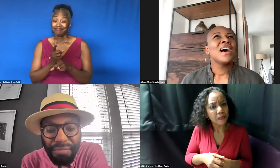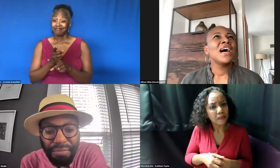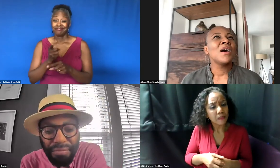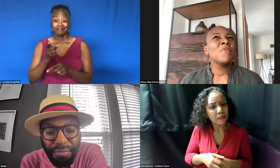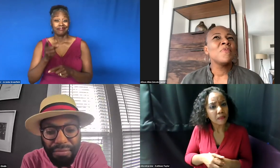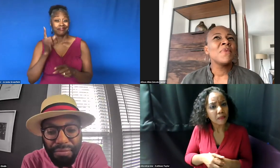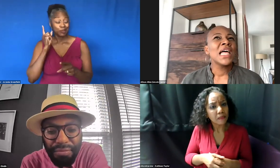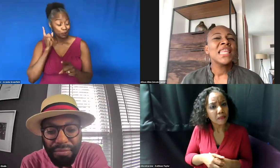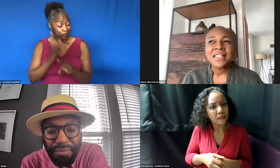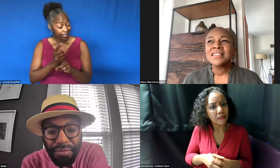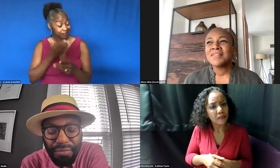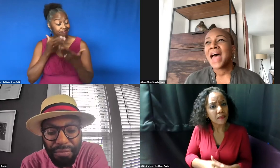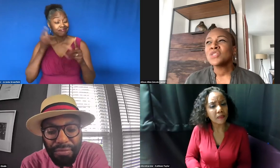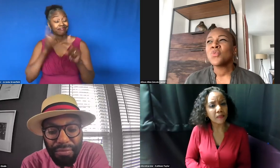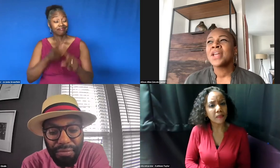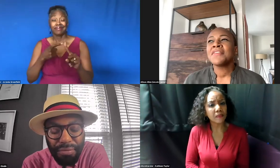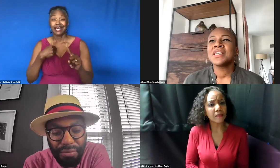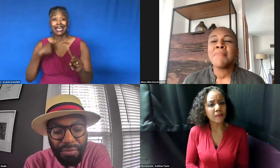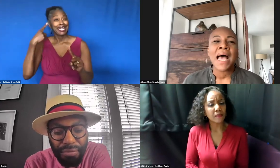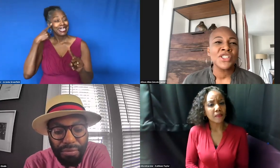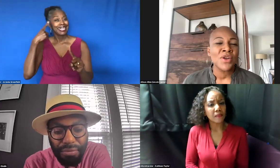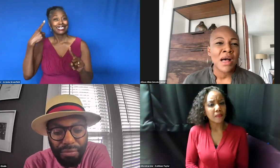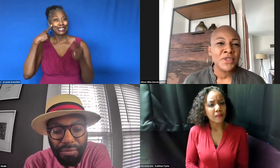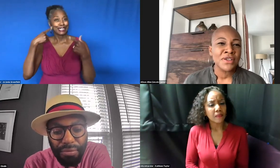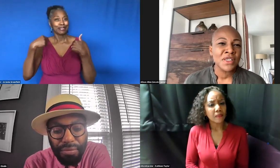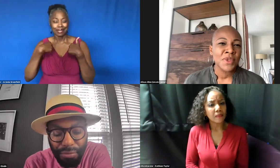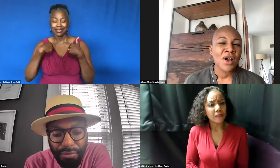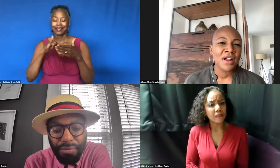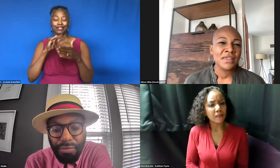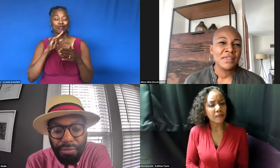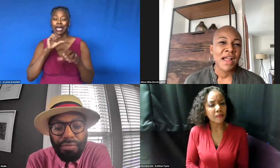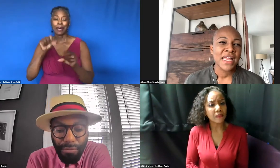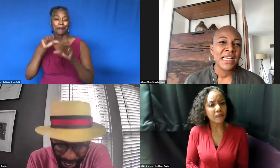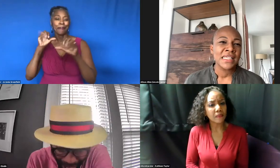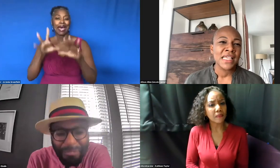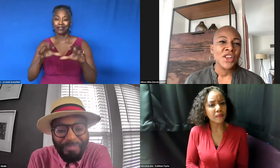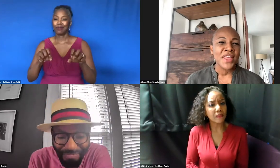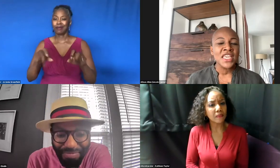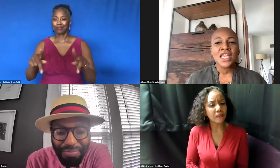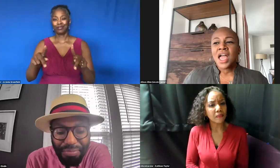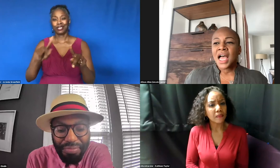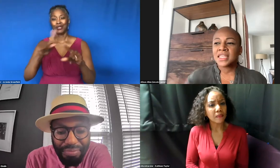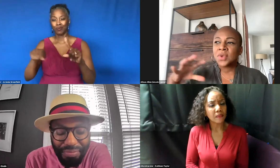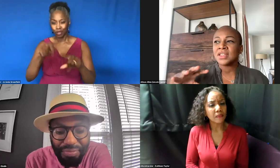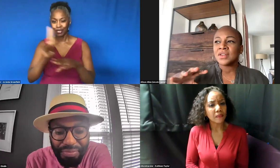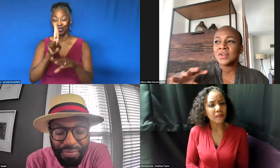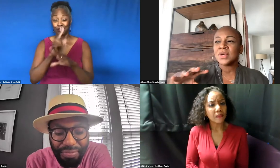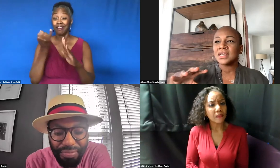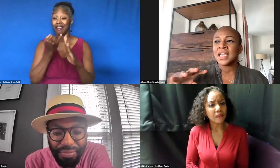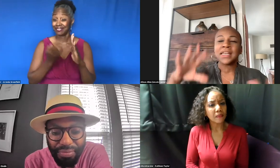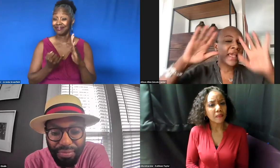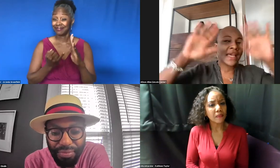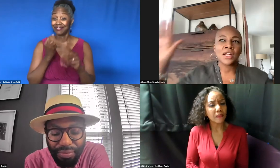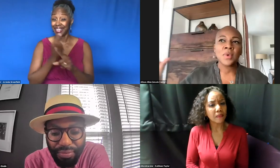that's one of these magical opportunities with art, right? And it's, you know, I think